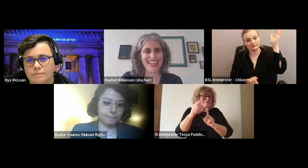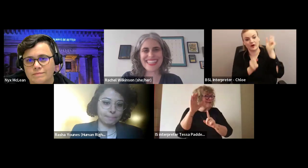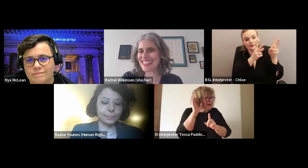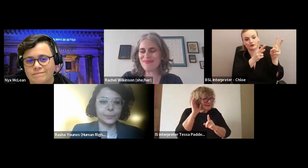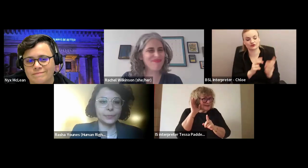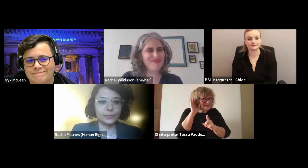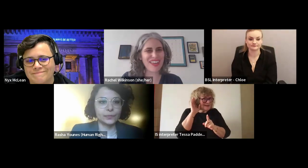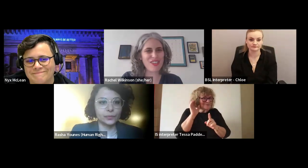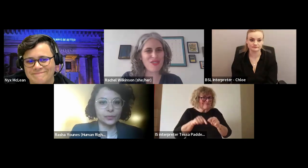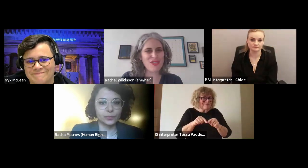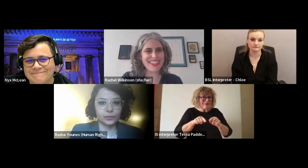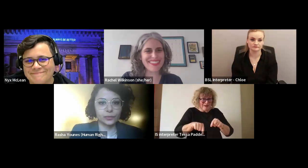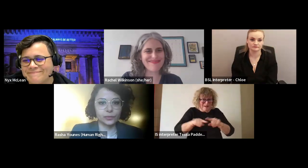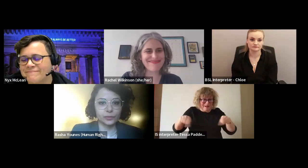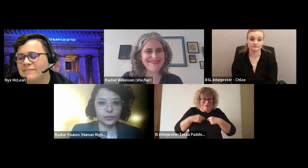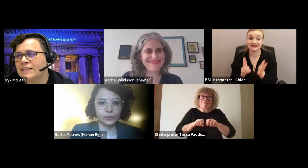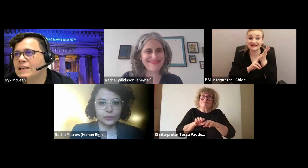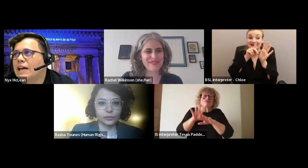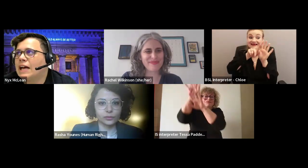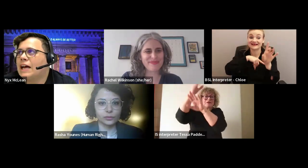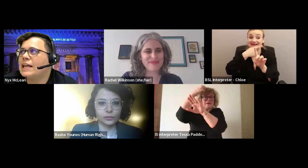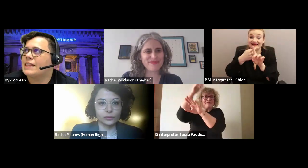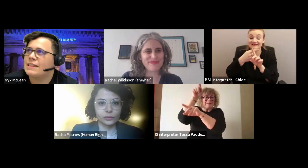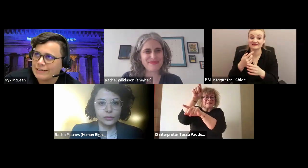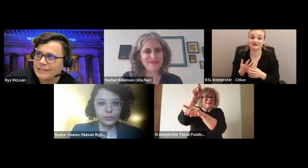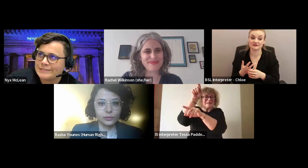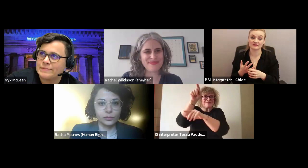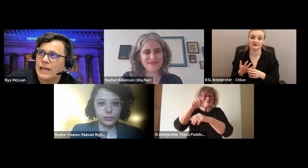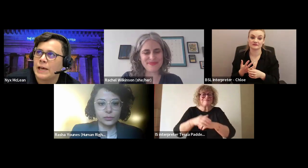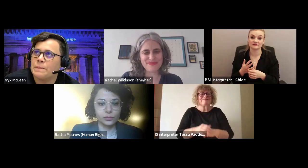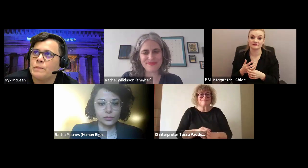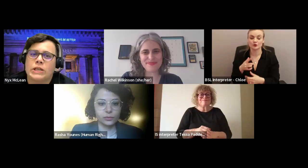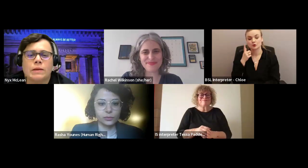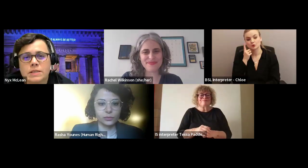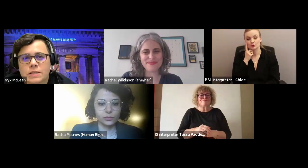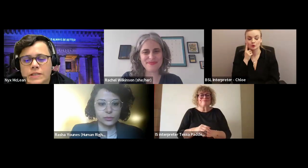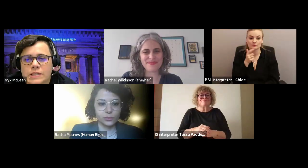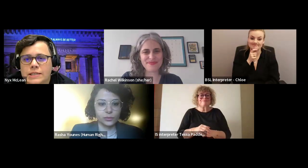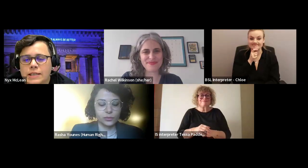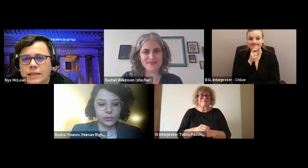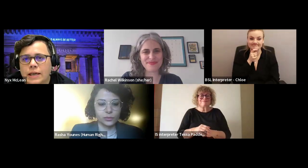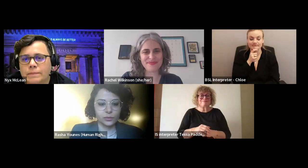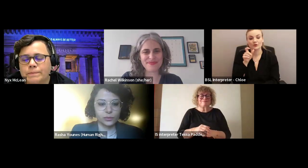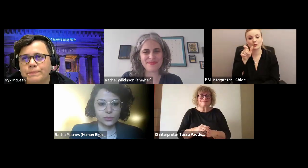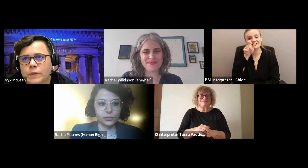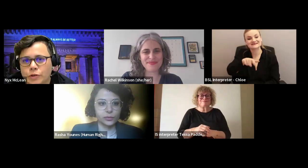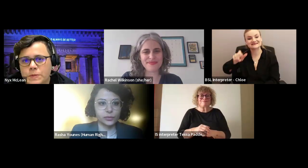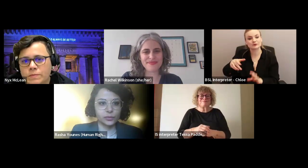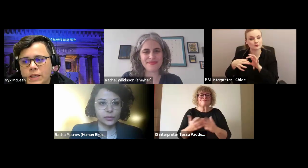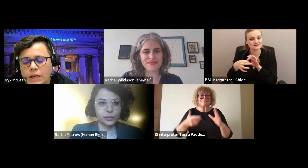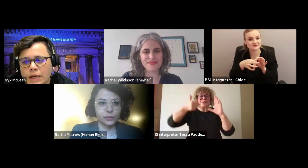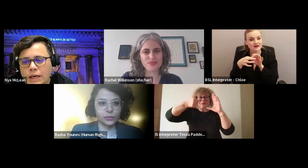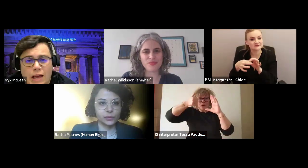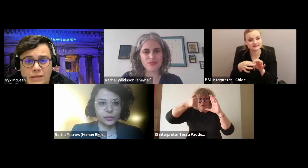you. Nix, final thoughts? I think when it comes to civil society